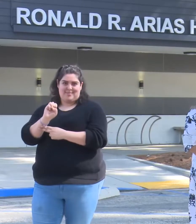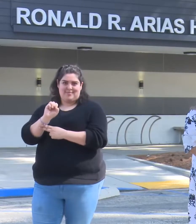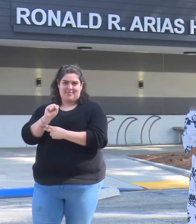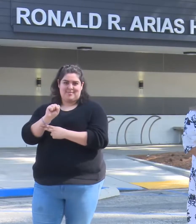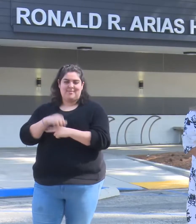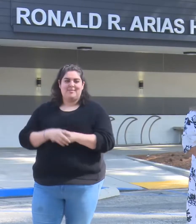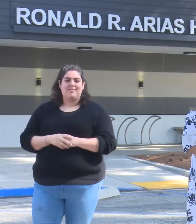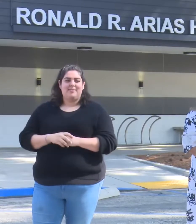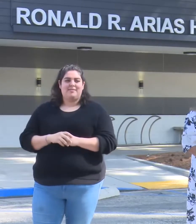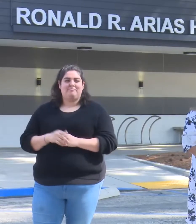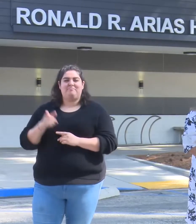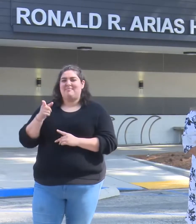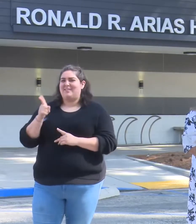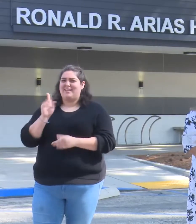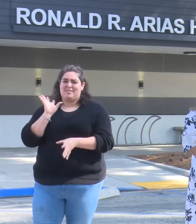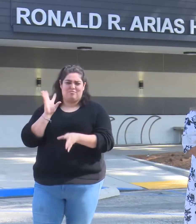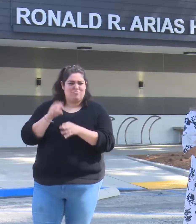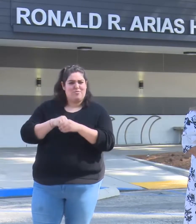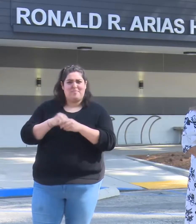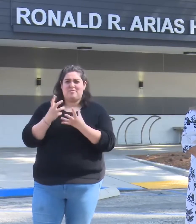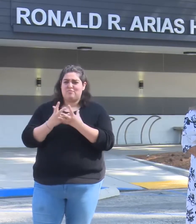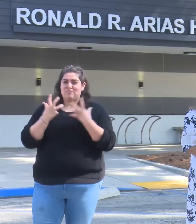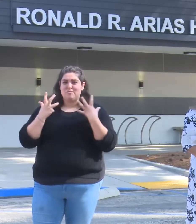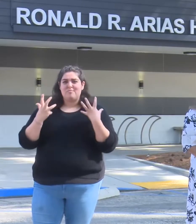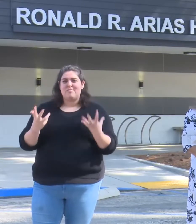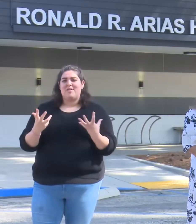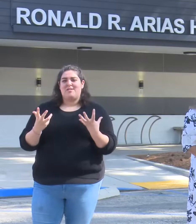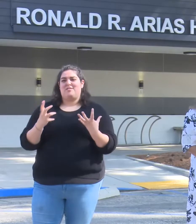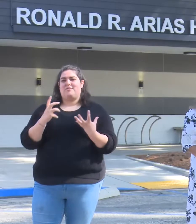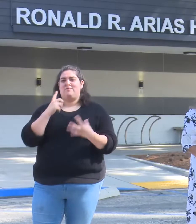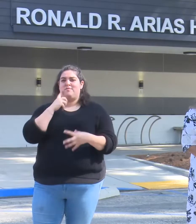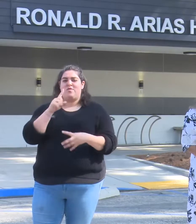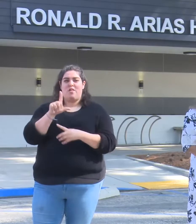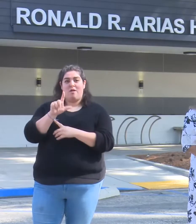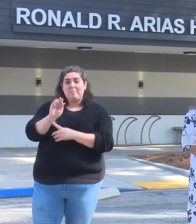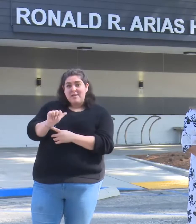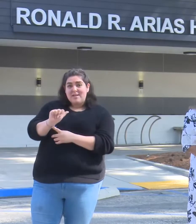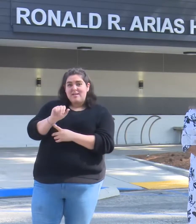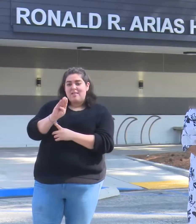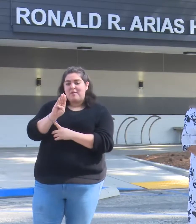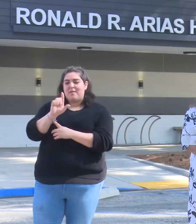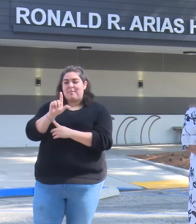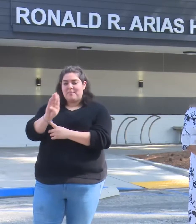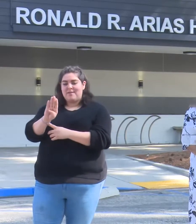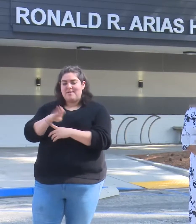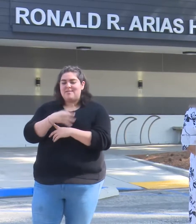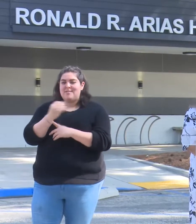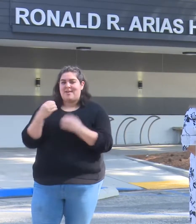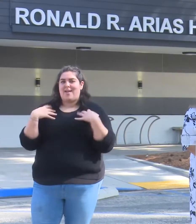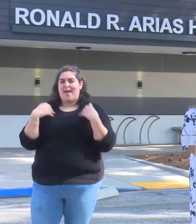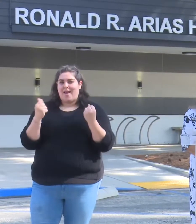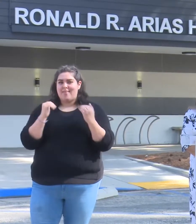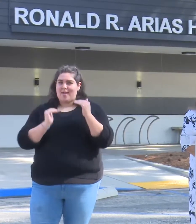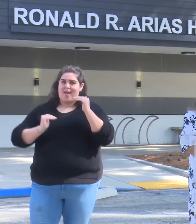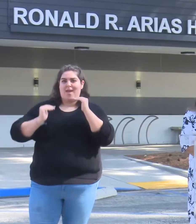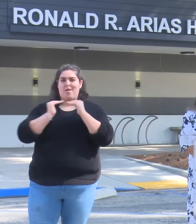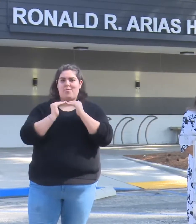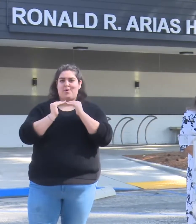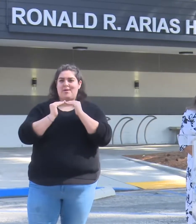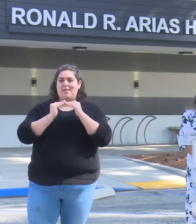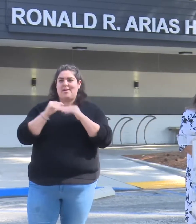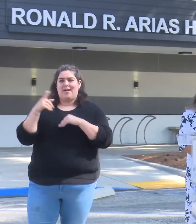You have contributed so much to Long Beach and around health equity, and just being